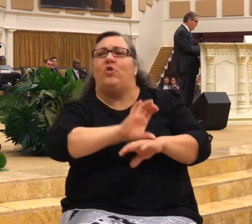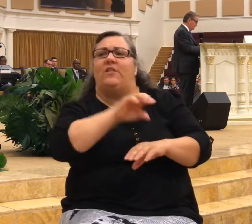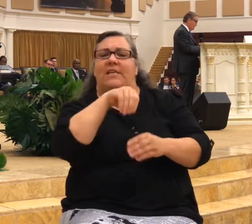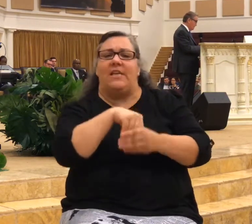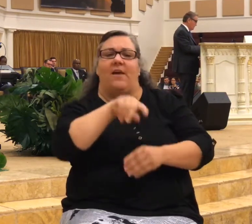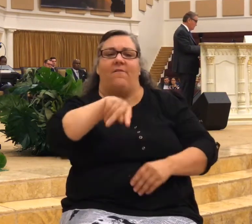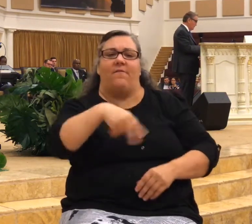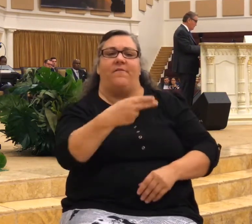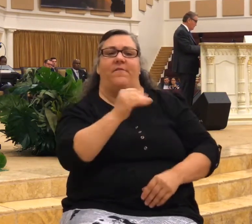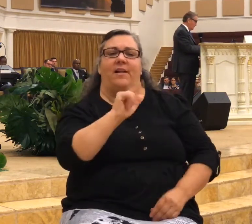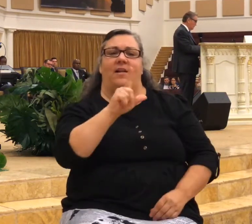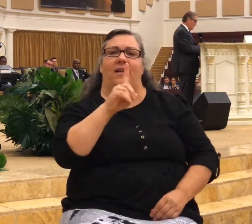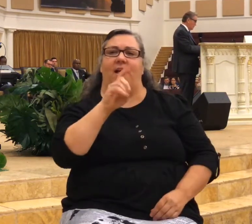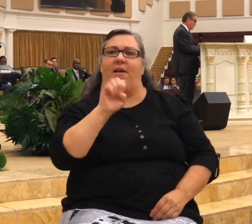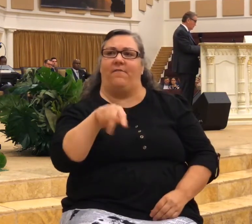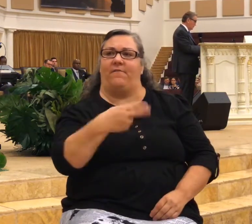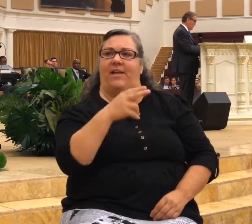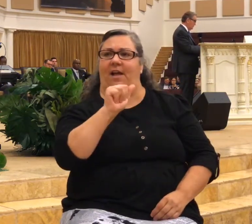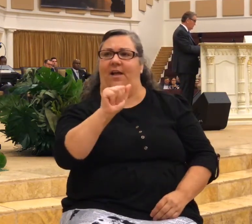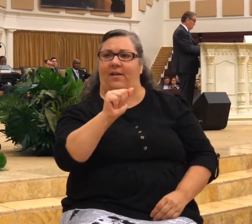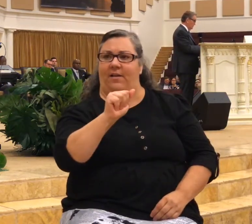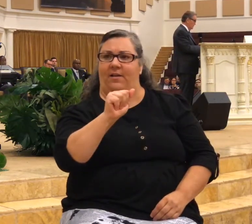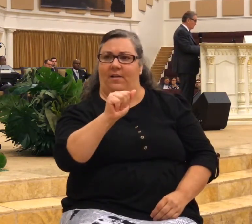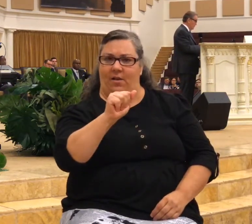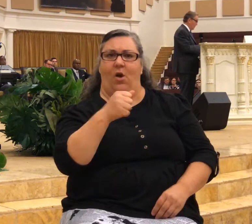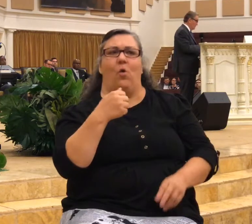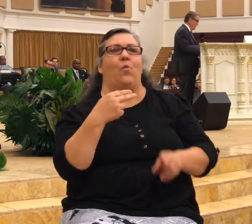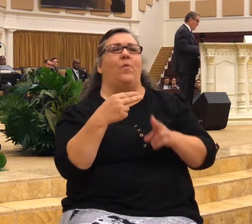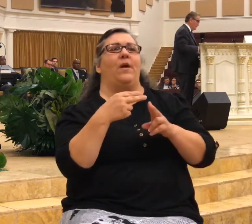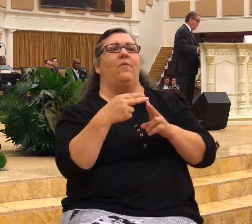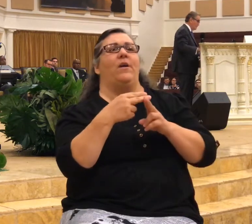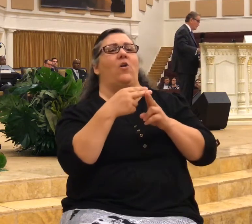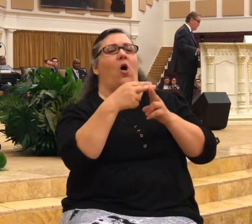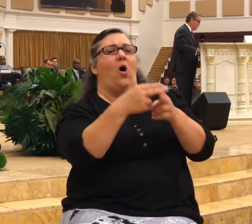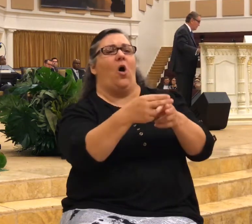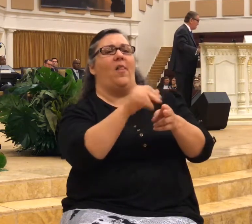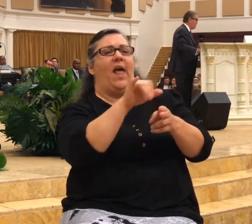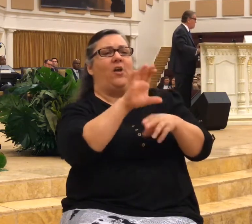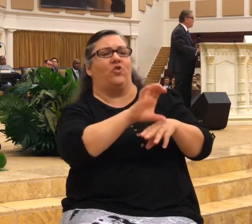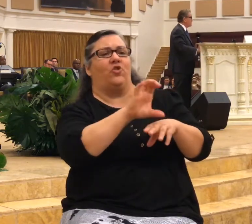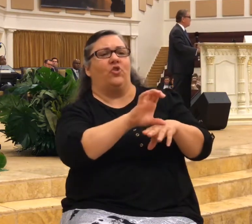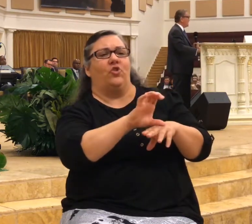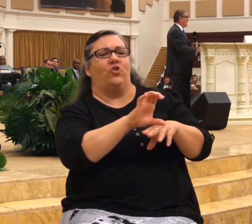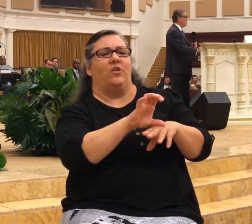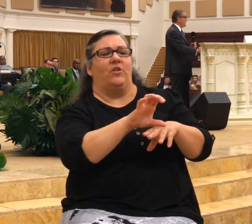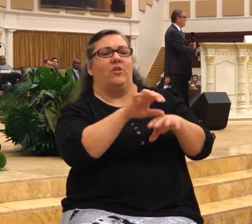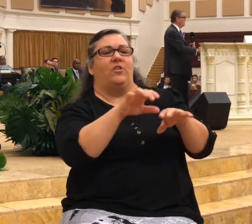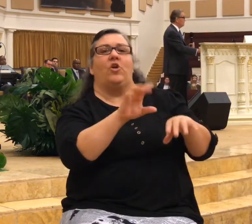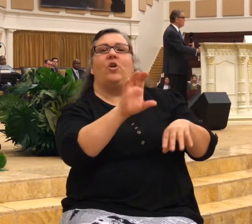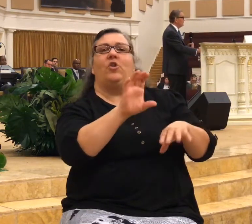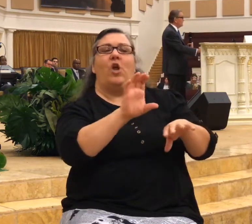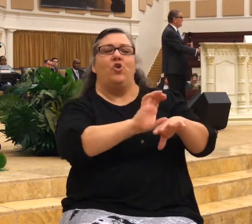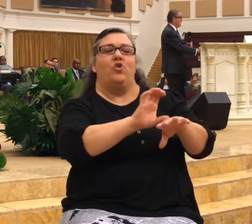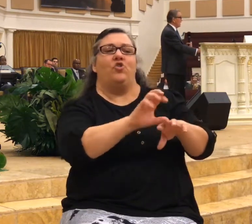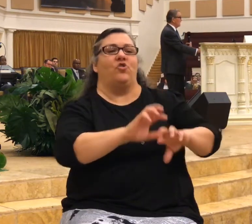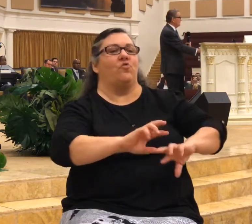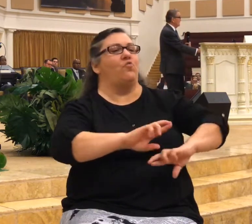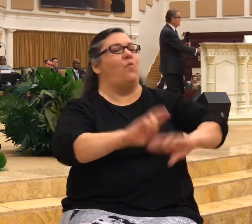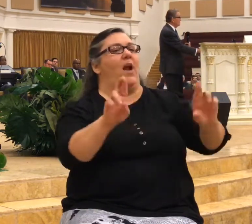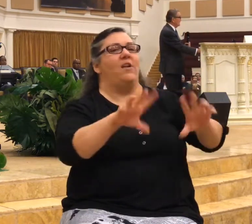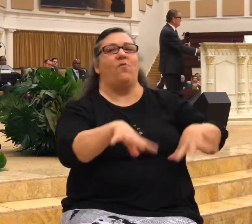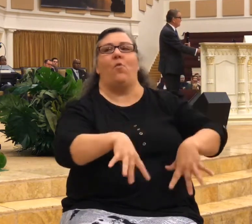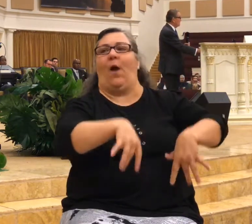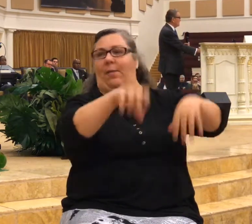Philadelphia. We refer to the Philadelphian church as a rapture-ready people.